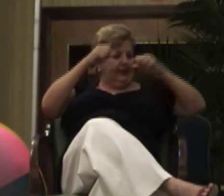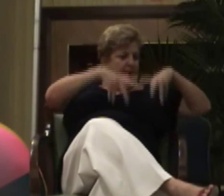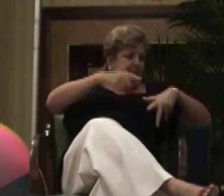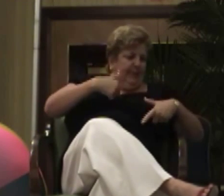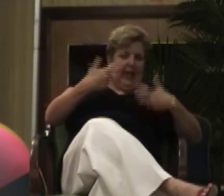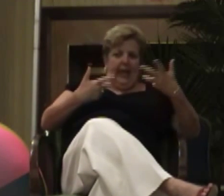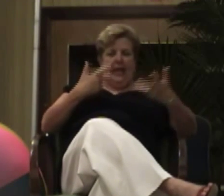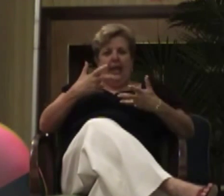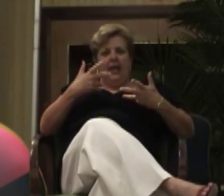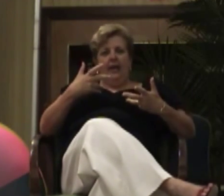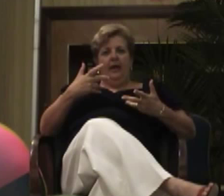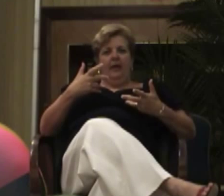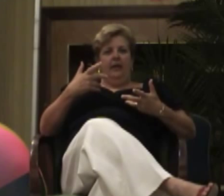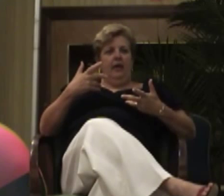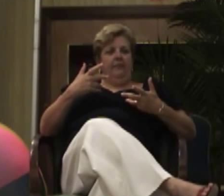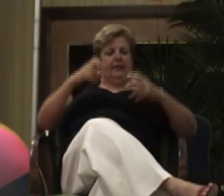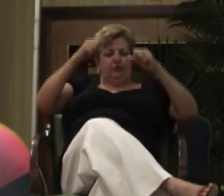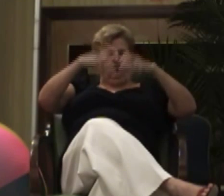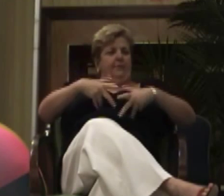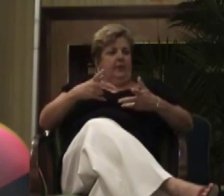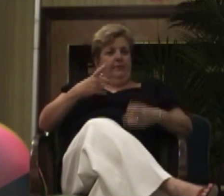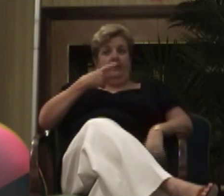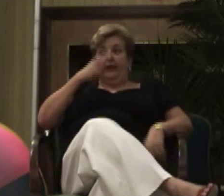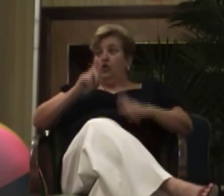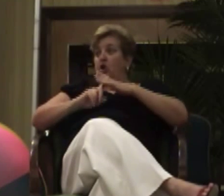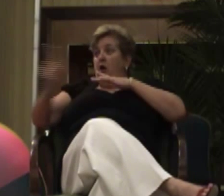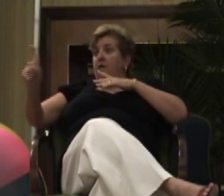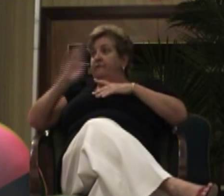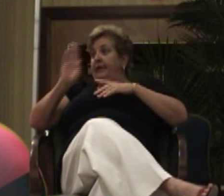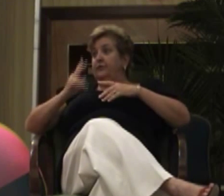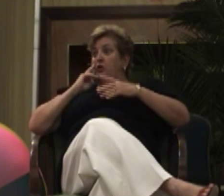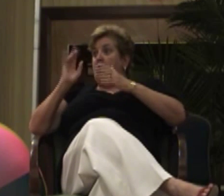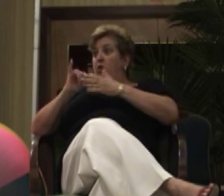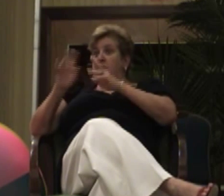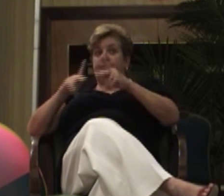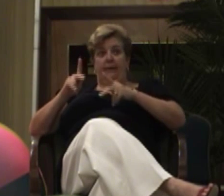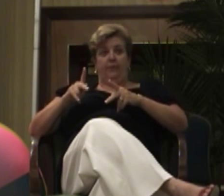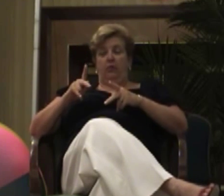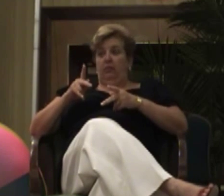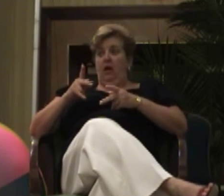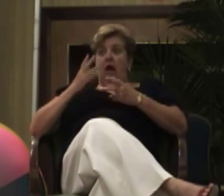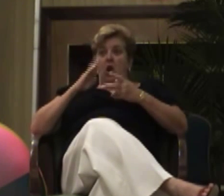his wife on the front stoop, and they just took off and never saw them again. I don't know if they're still out at the airport. I don't know where they're